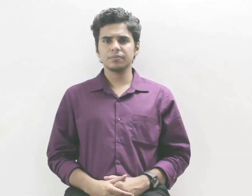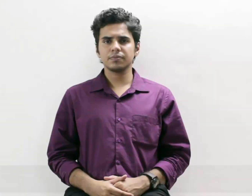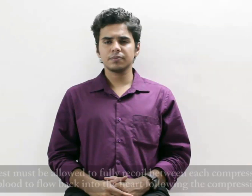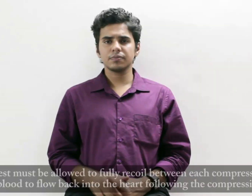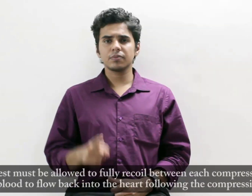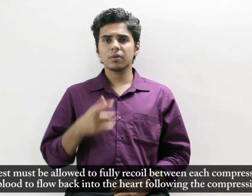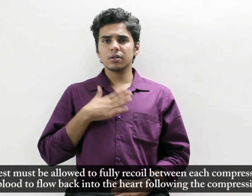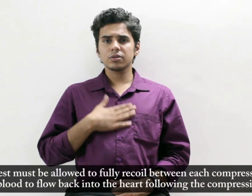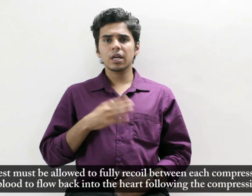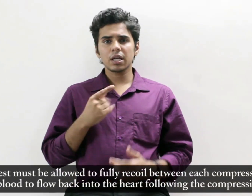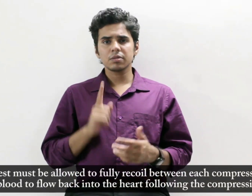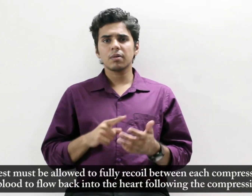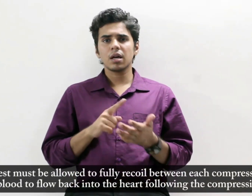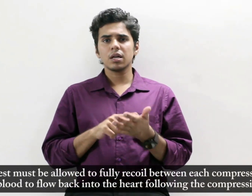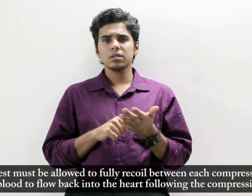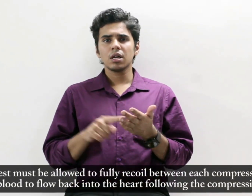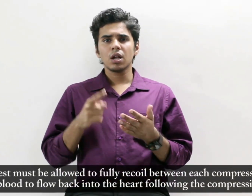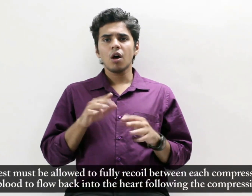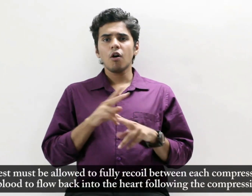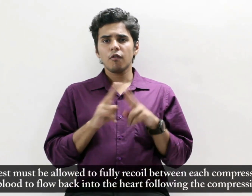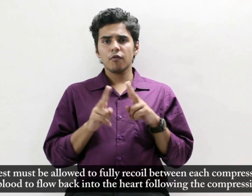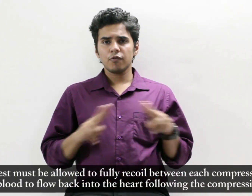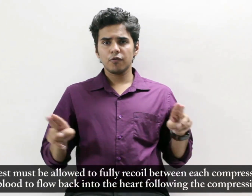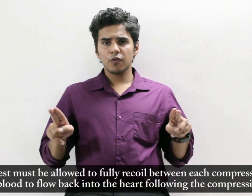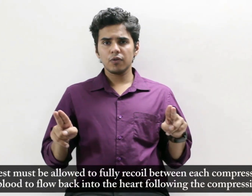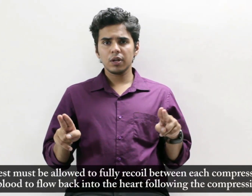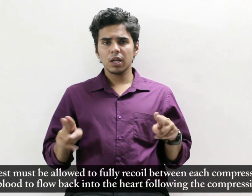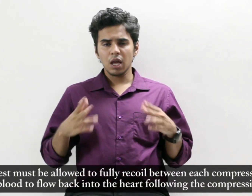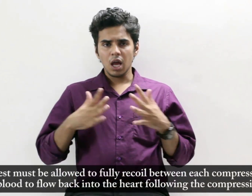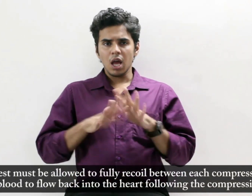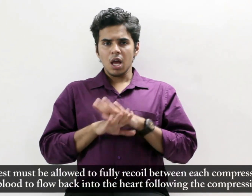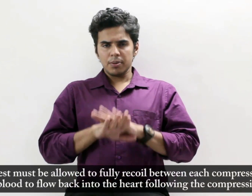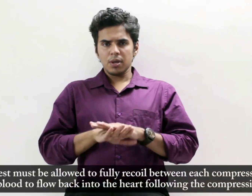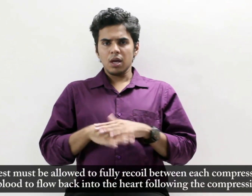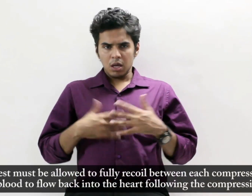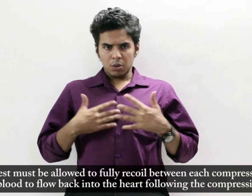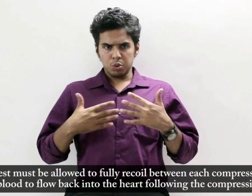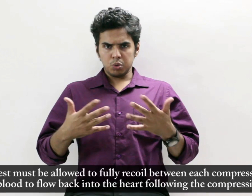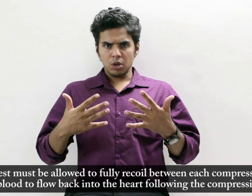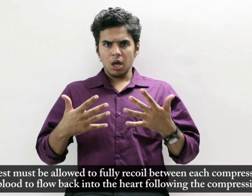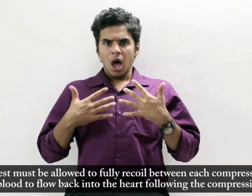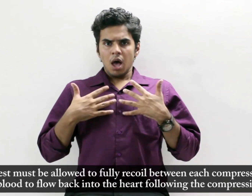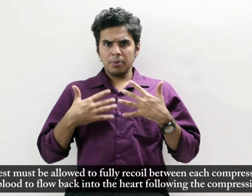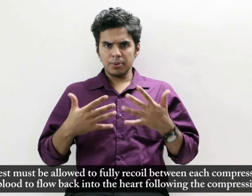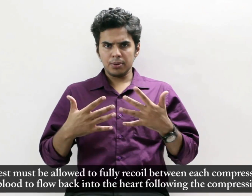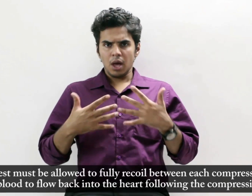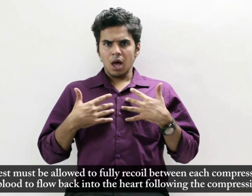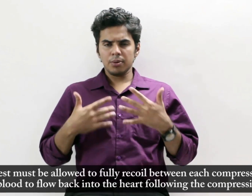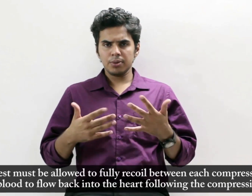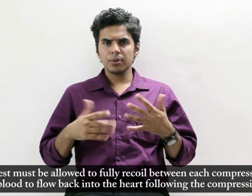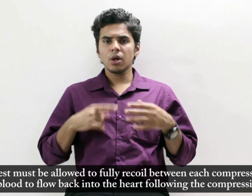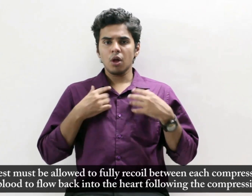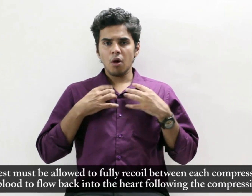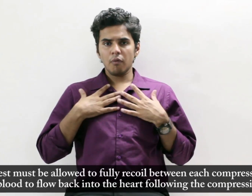The chest must be allowed to fully recoil between each compression to allow blood to flow back into the